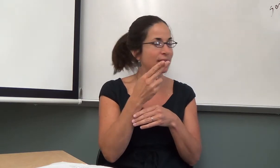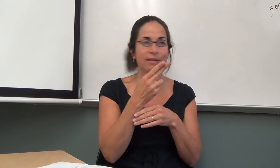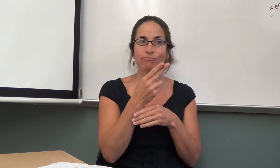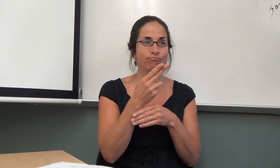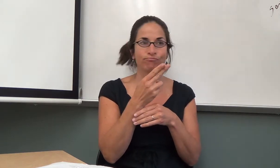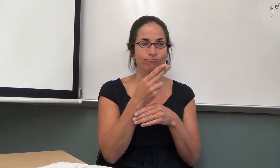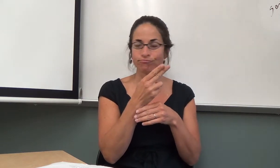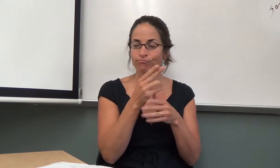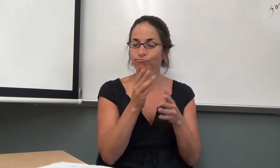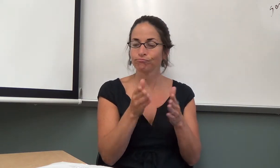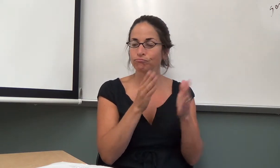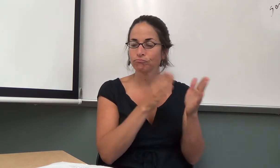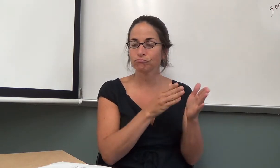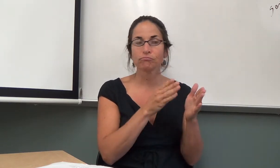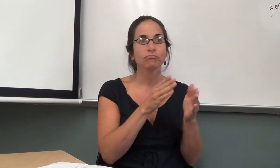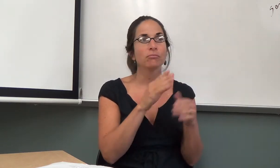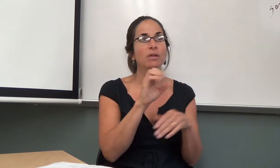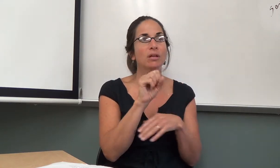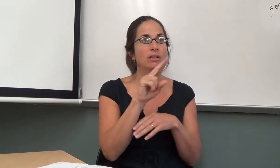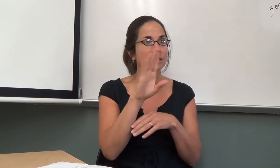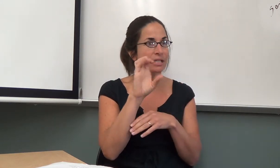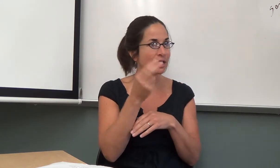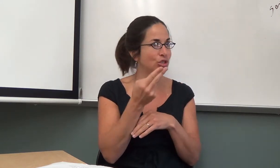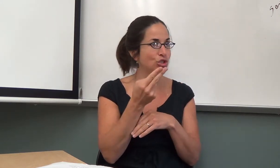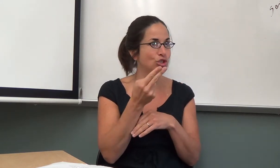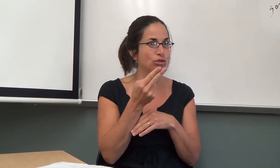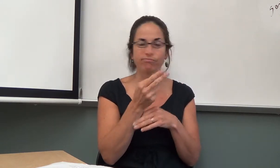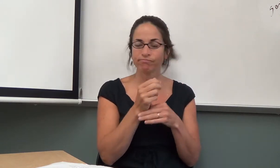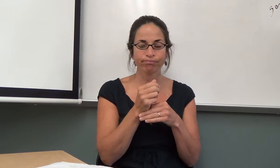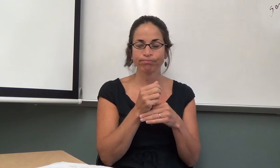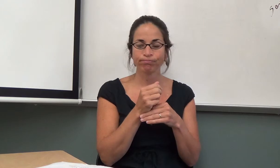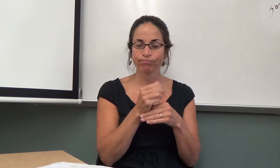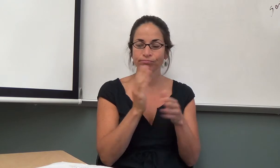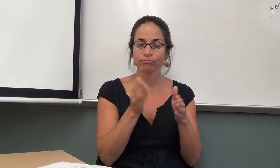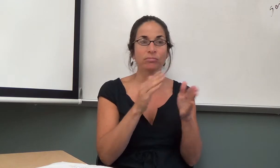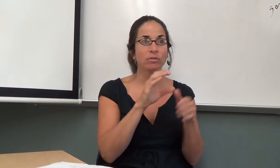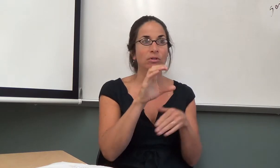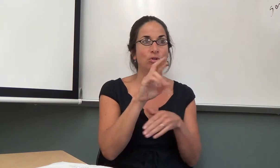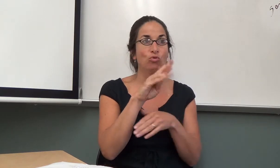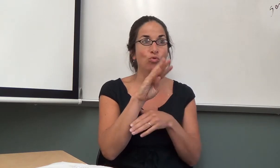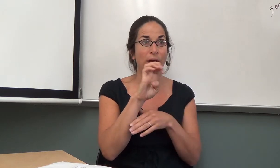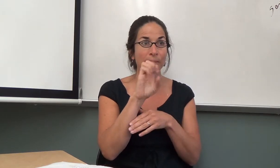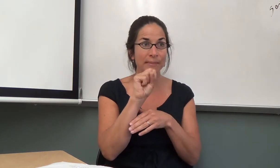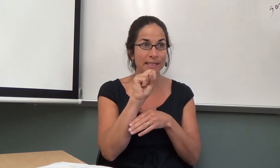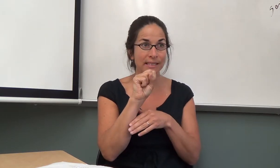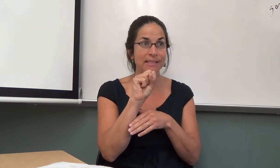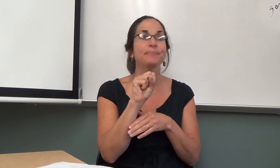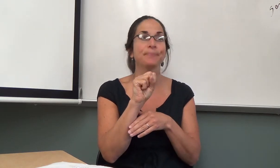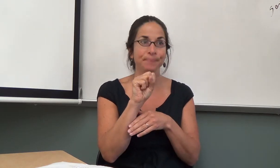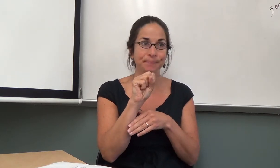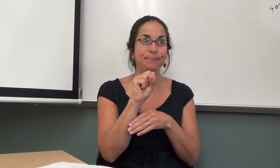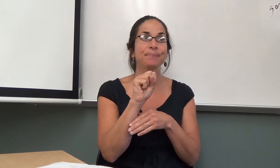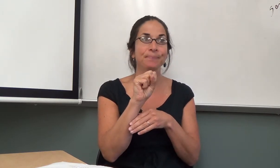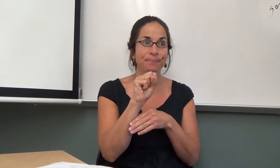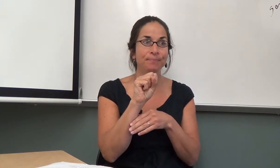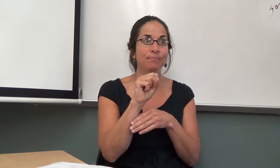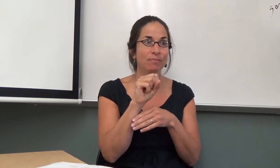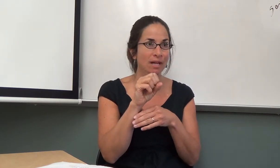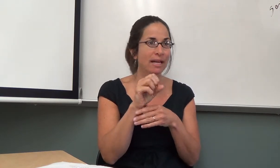With. Nope. Such. No. Nope. Crimes. Yes. Yes. What is that? Noun. It's